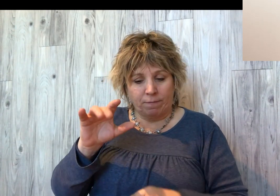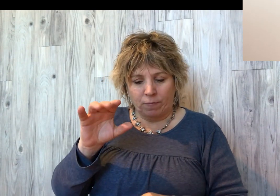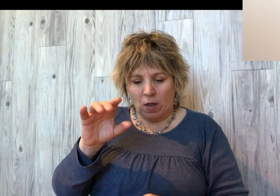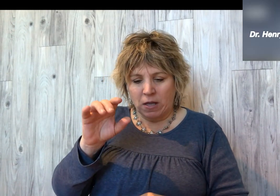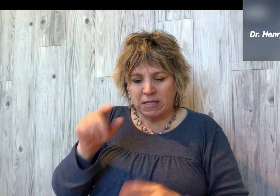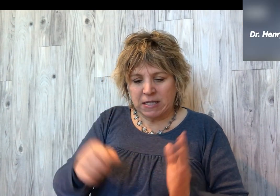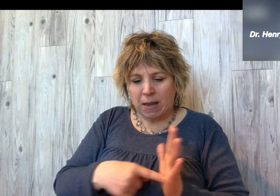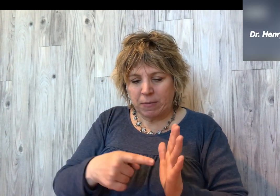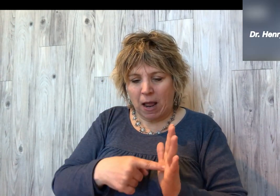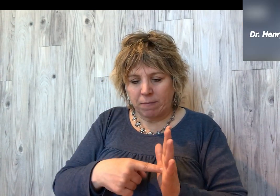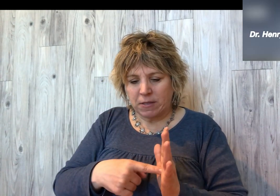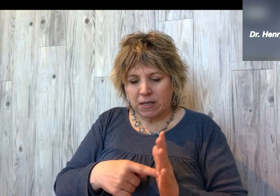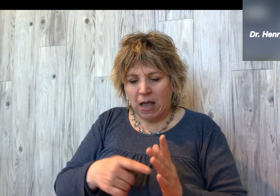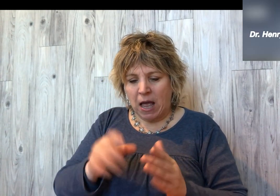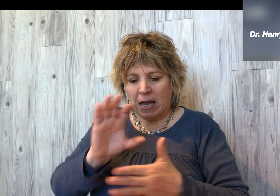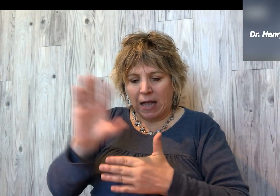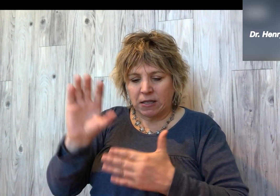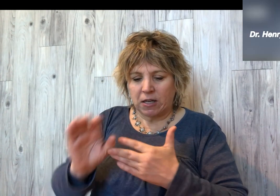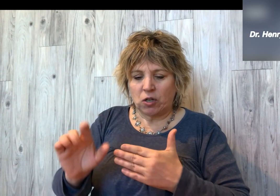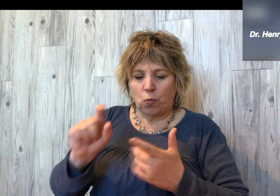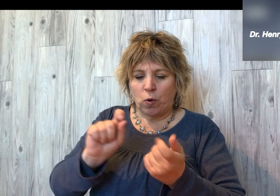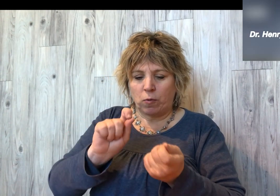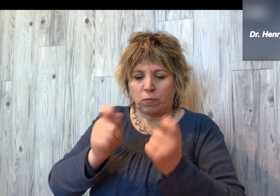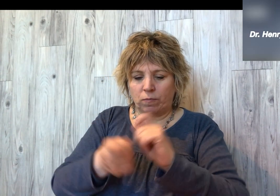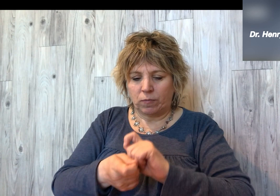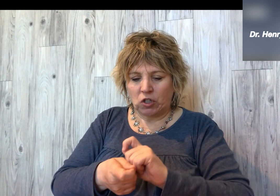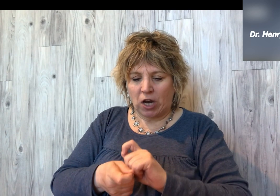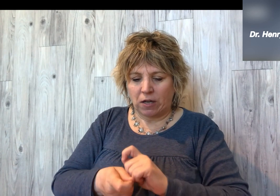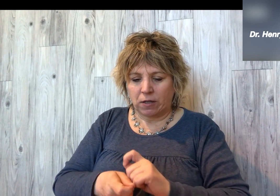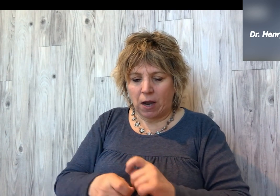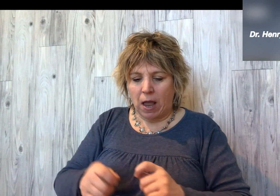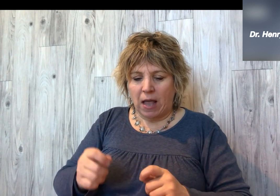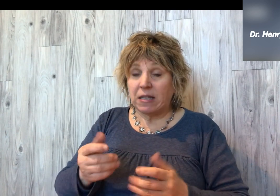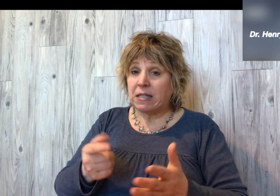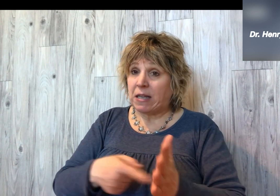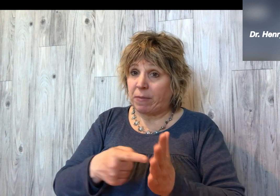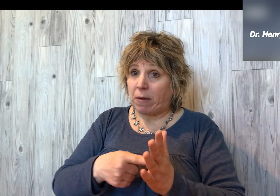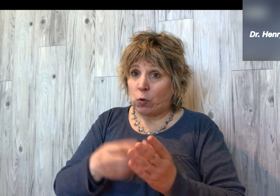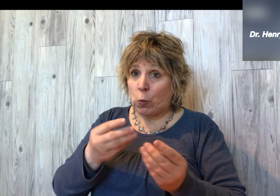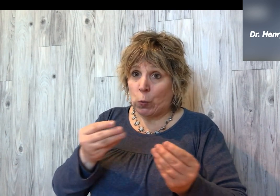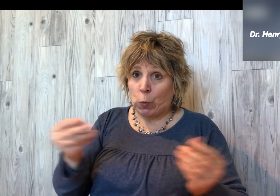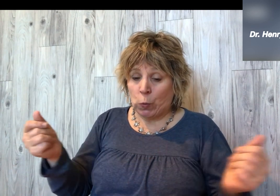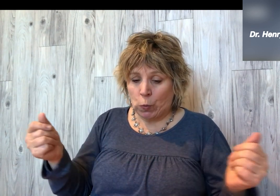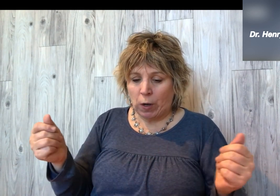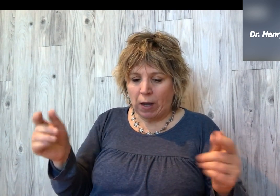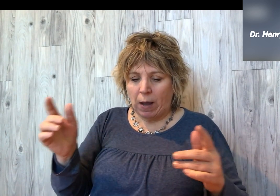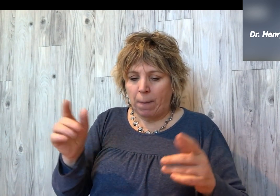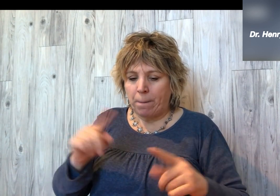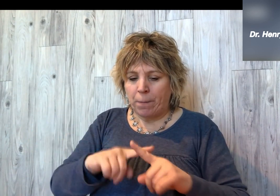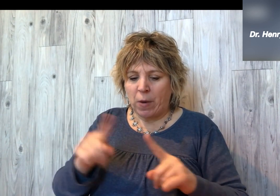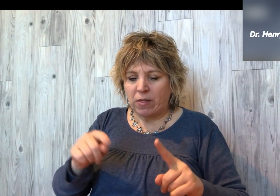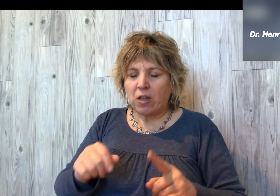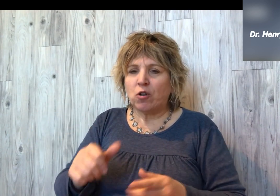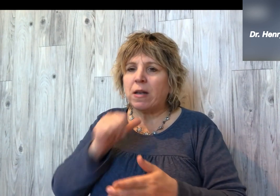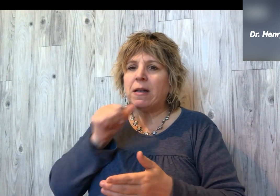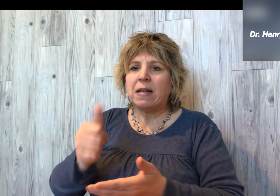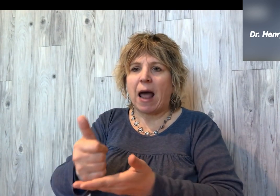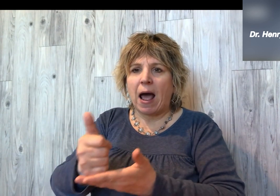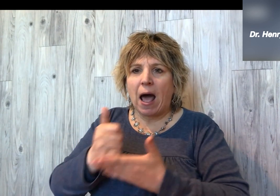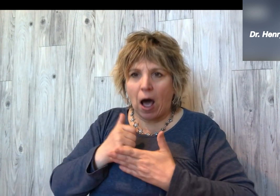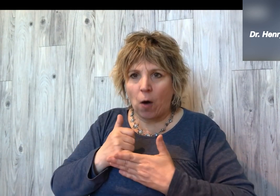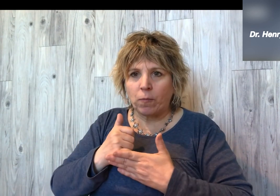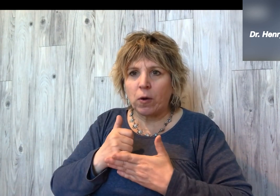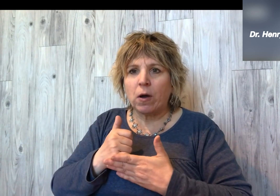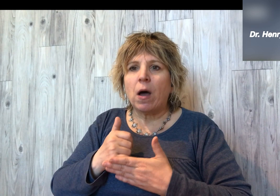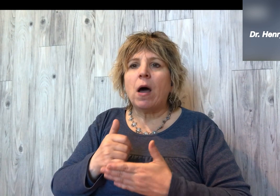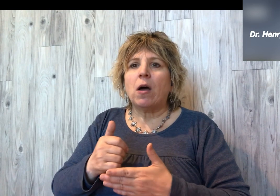says this, sometimes consequences will get a turnaround and other times they will just go away as they do not like to